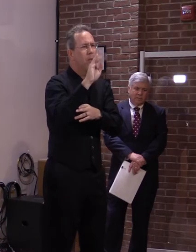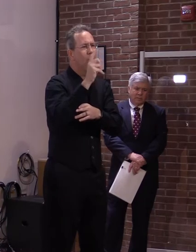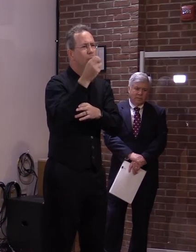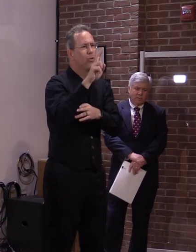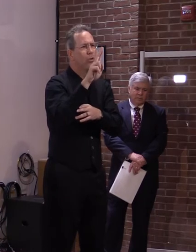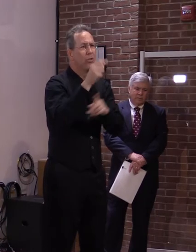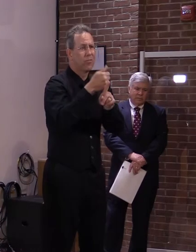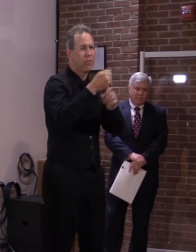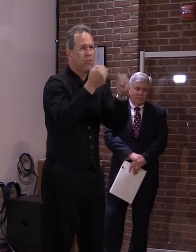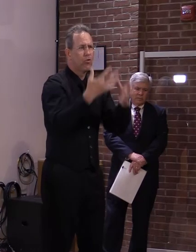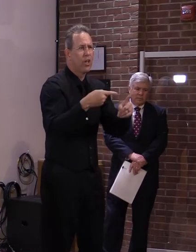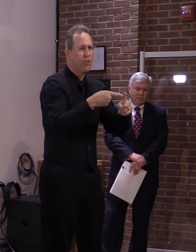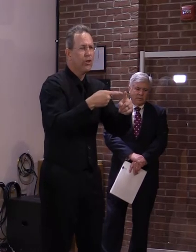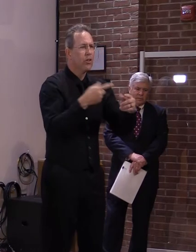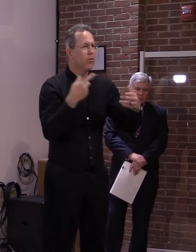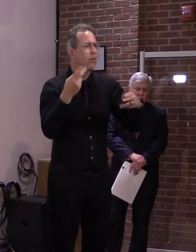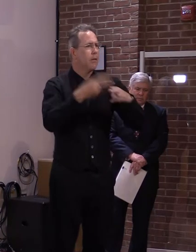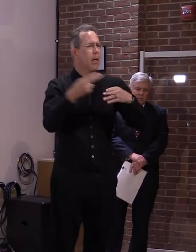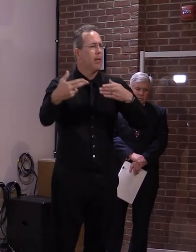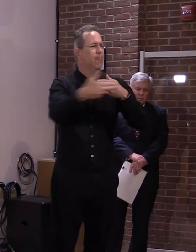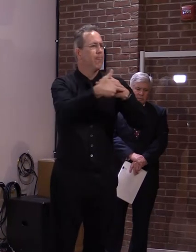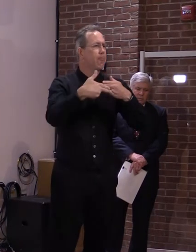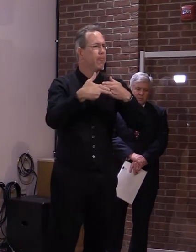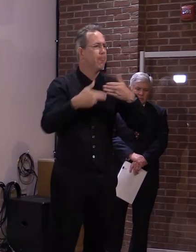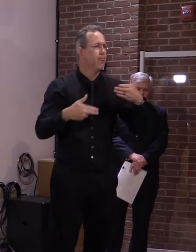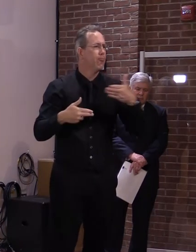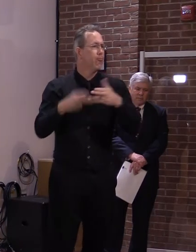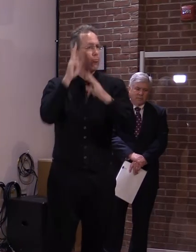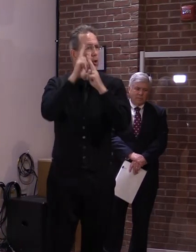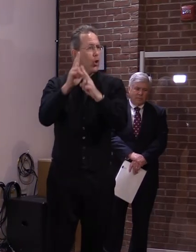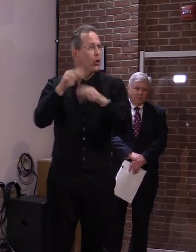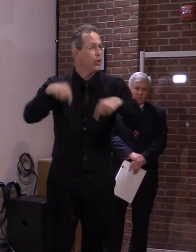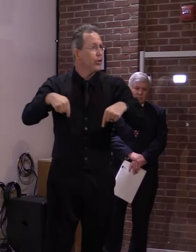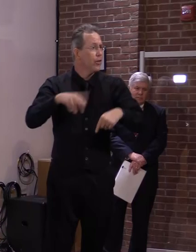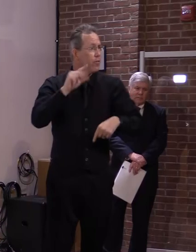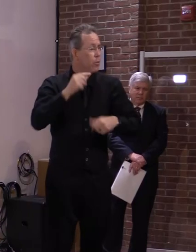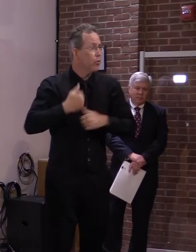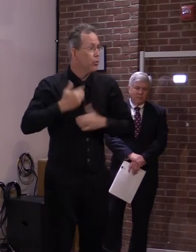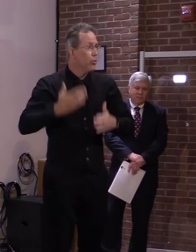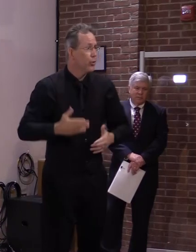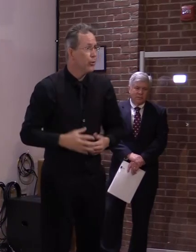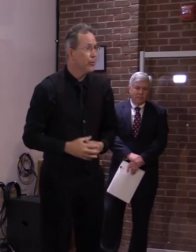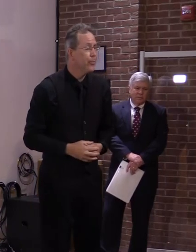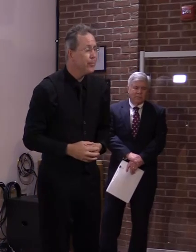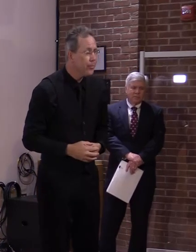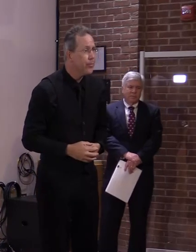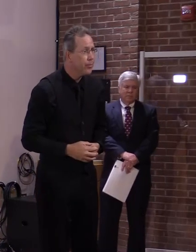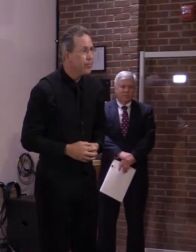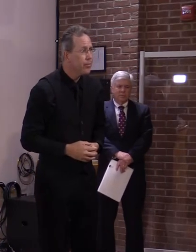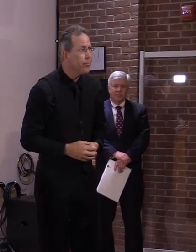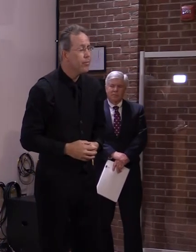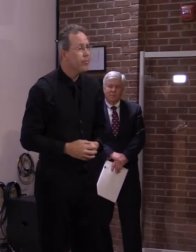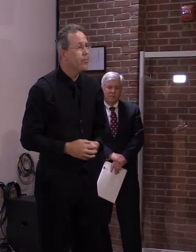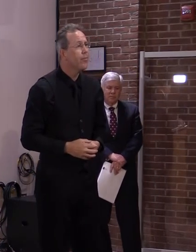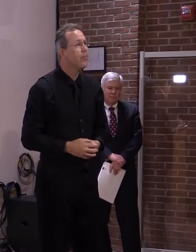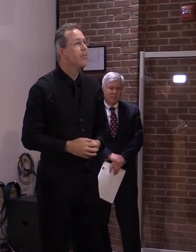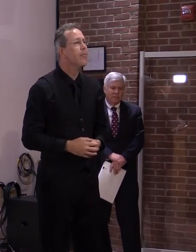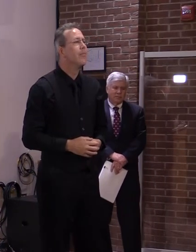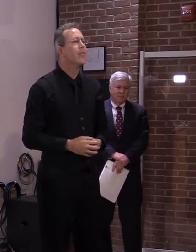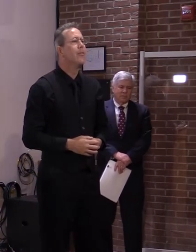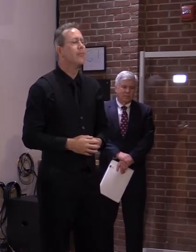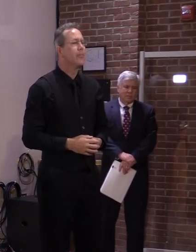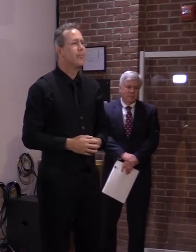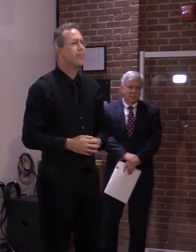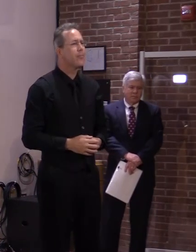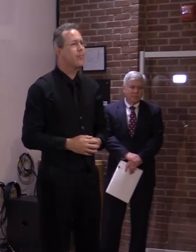these brave Americans on the windshield. So Tristan's name will be on the number